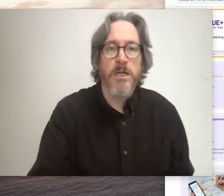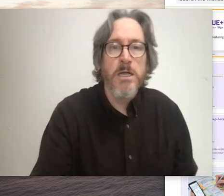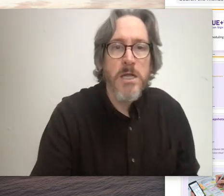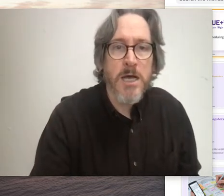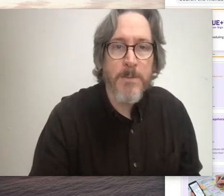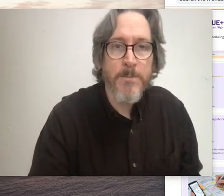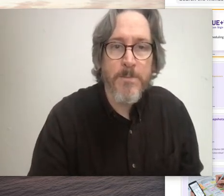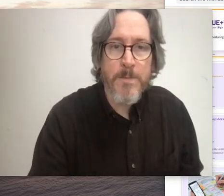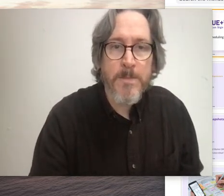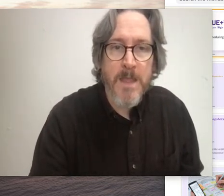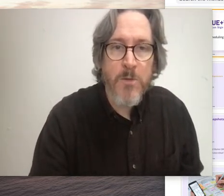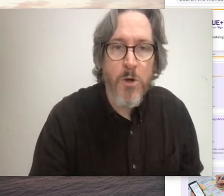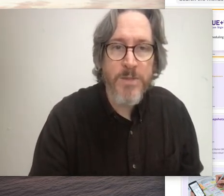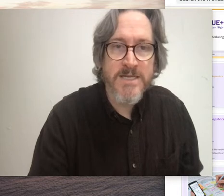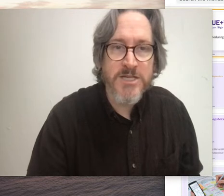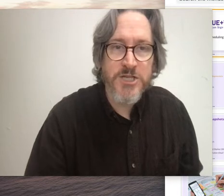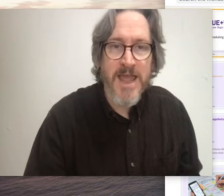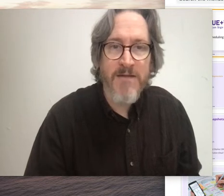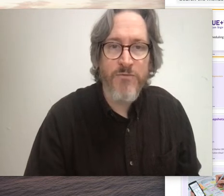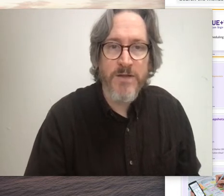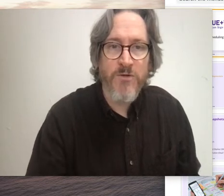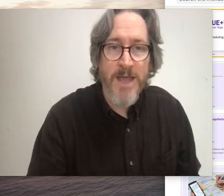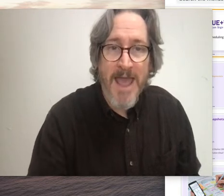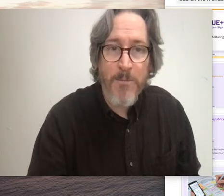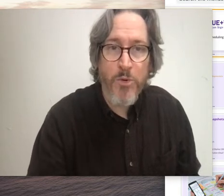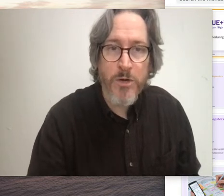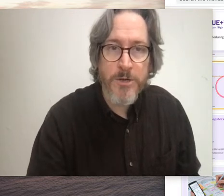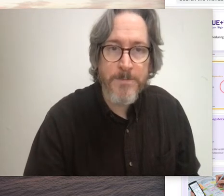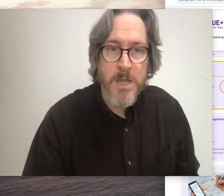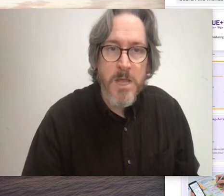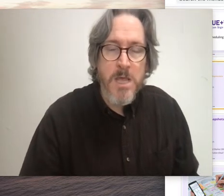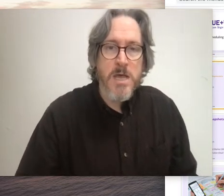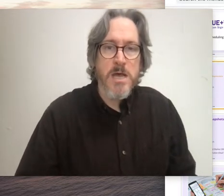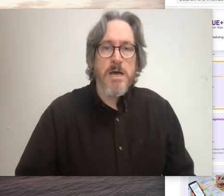online. I won't be teaching every vocab word